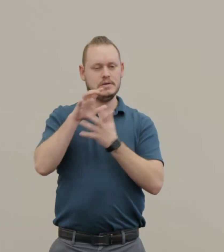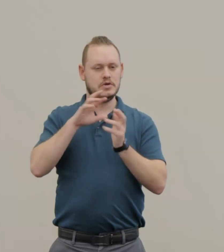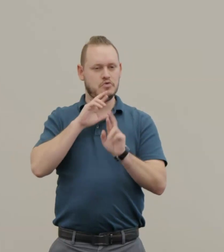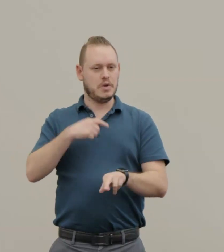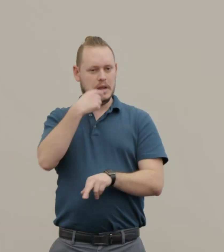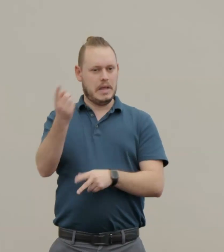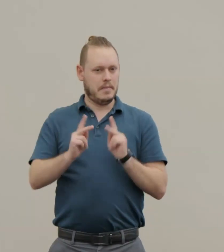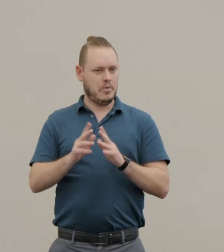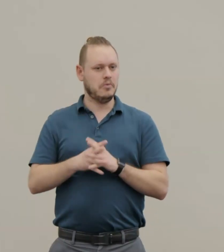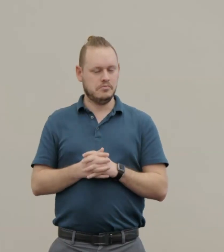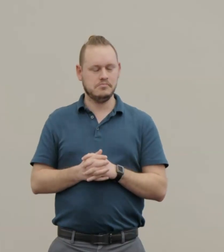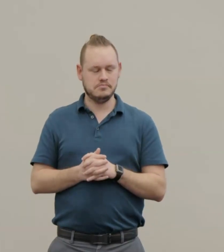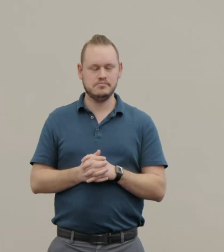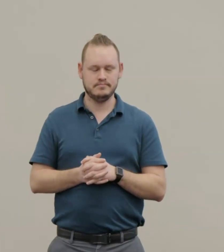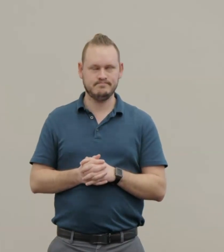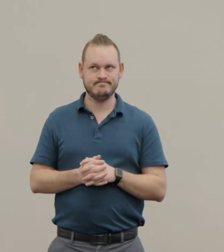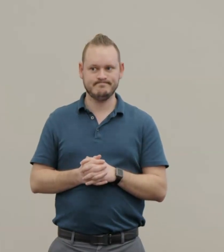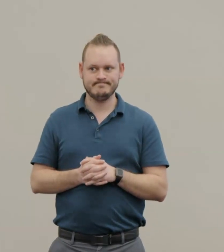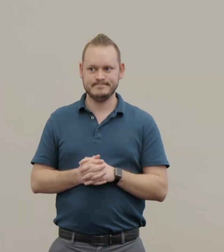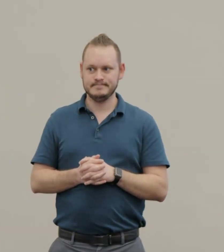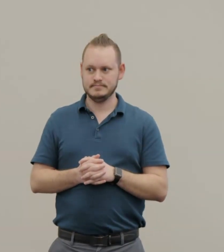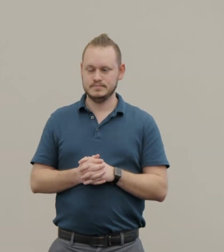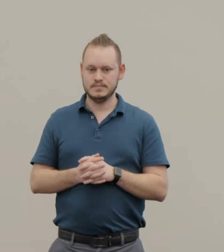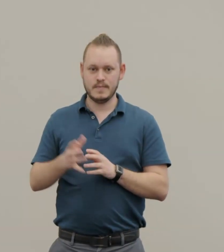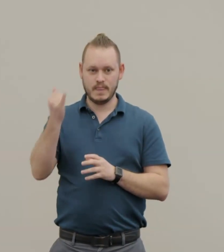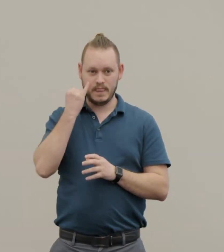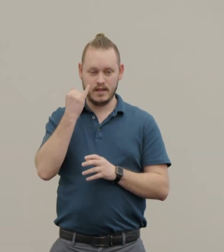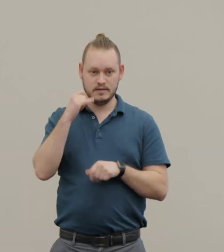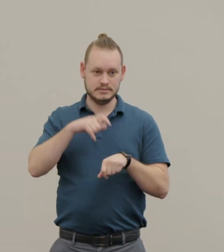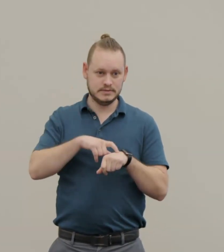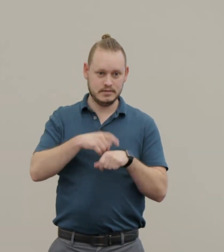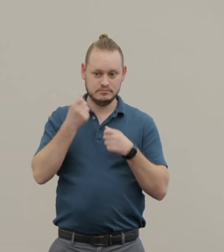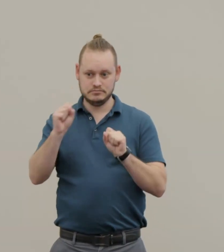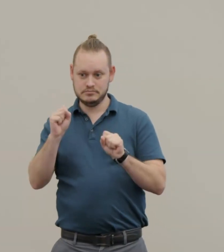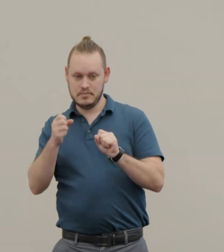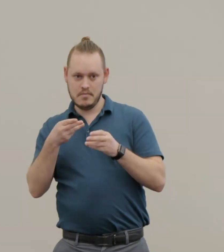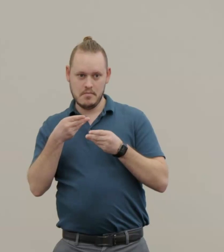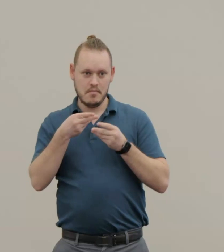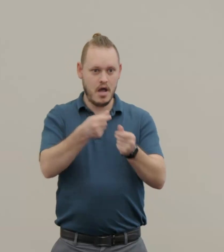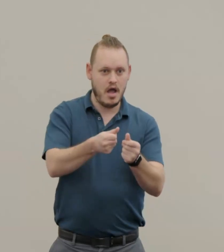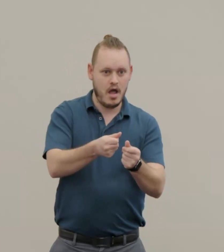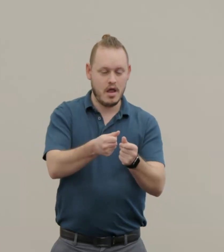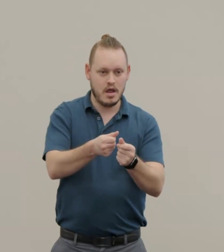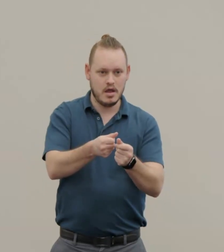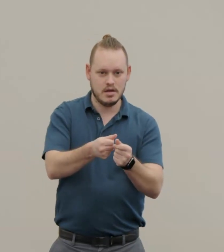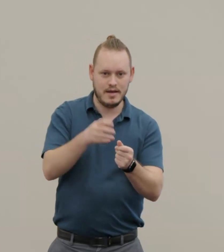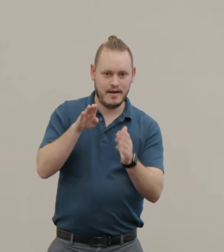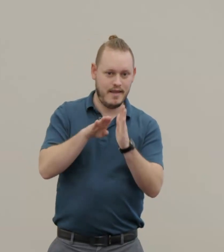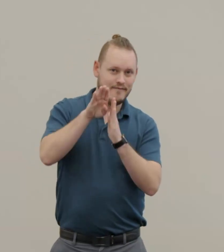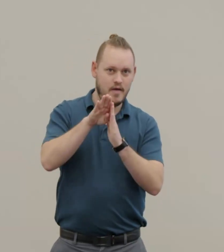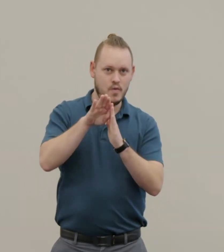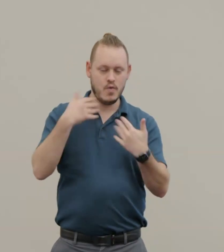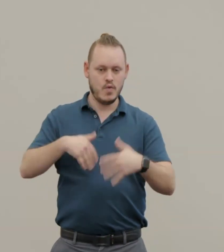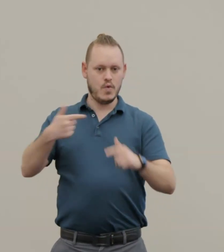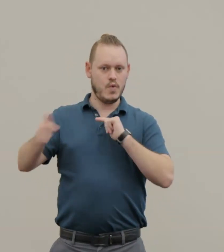one, because if you spent the time, effort, money to develop a highly dynamic or interactive